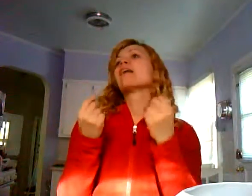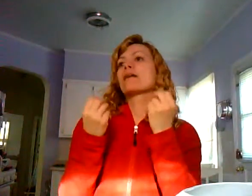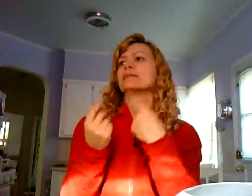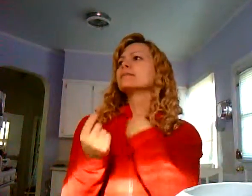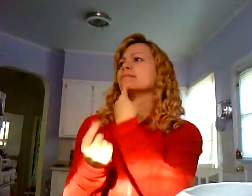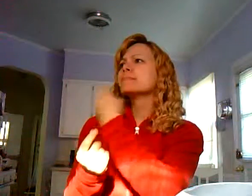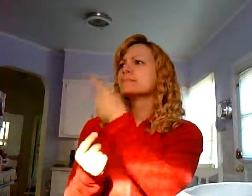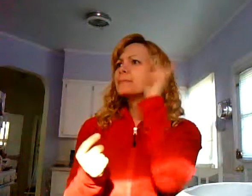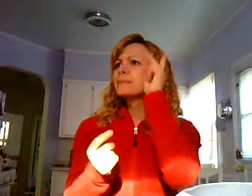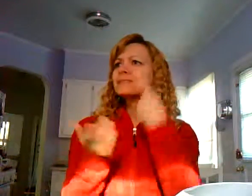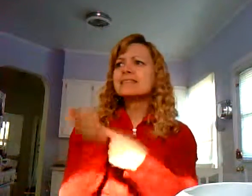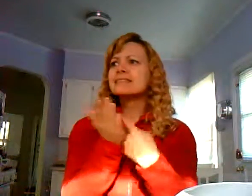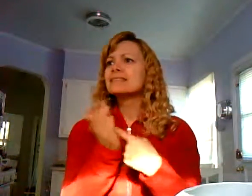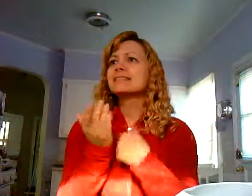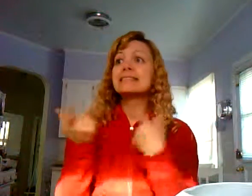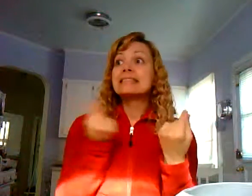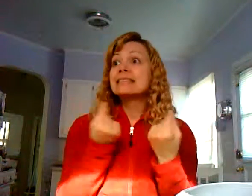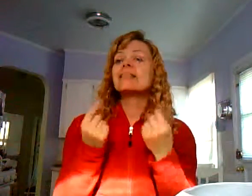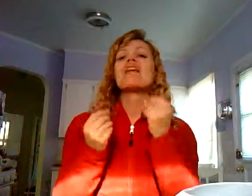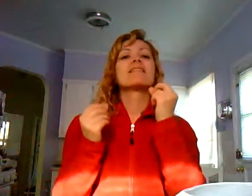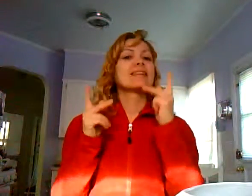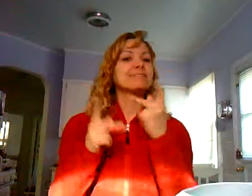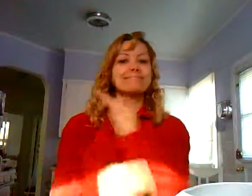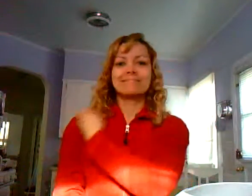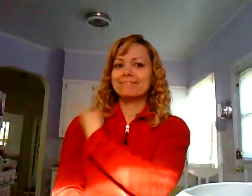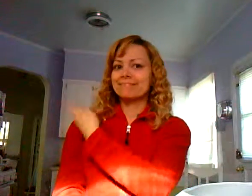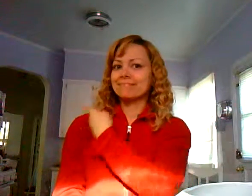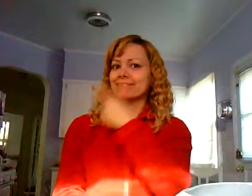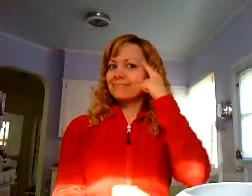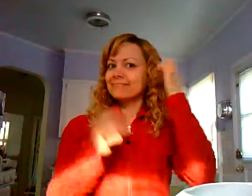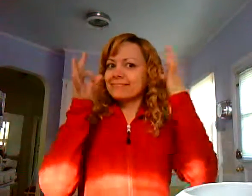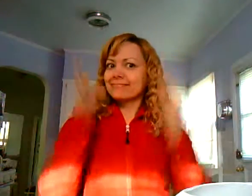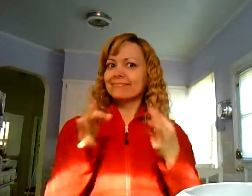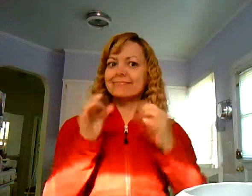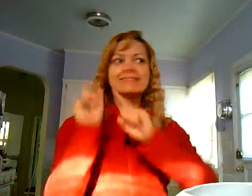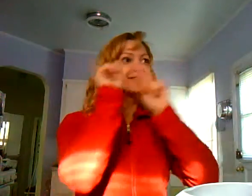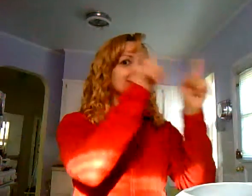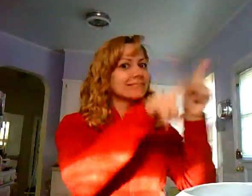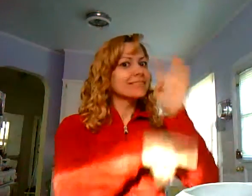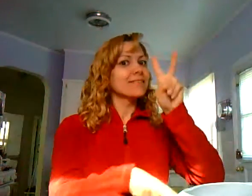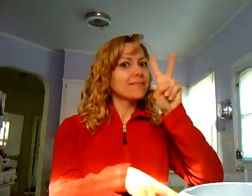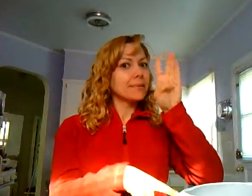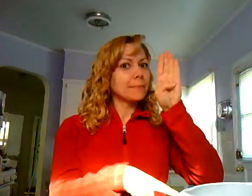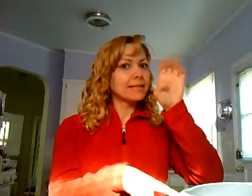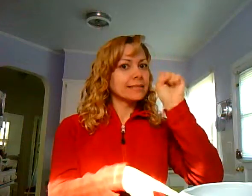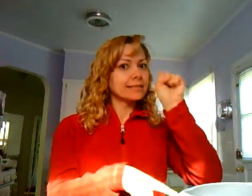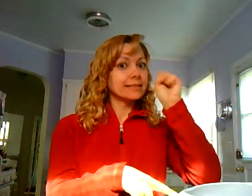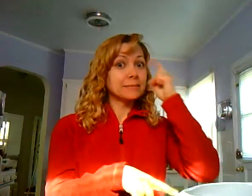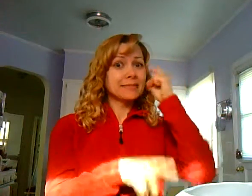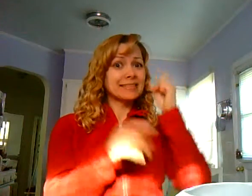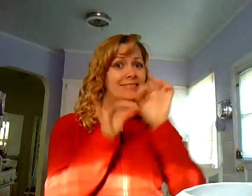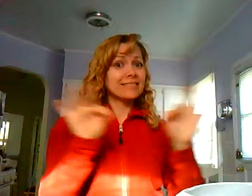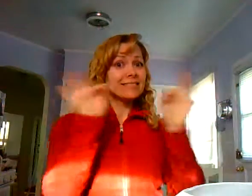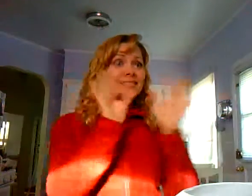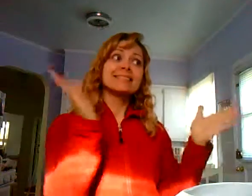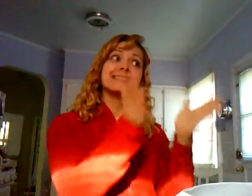so we talked about what are we going to do what should we do we decided you know what we got to go to Devo we got